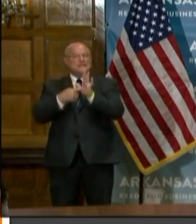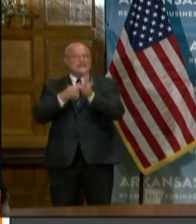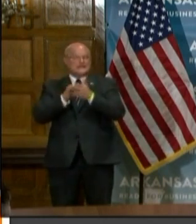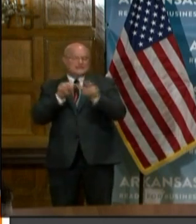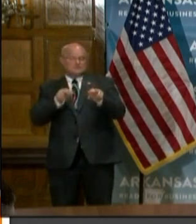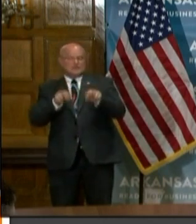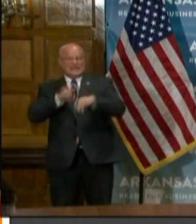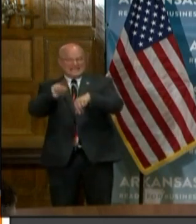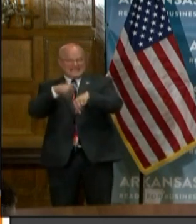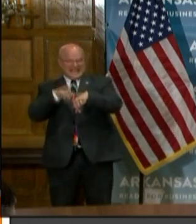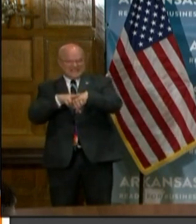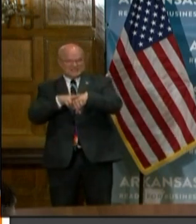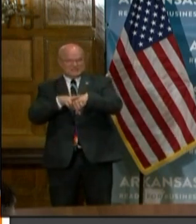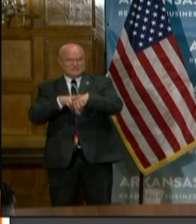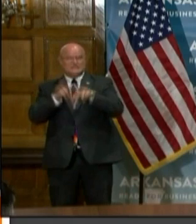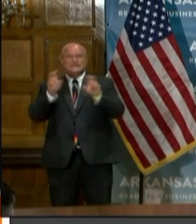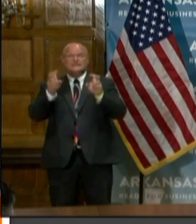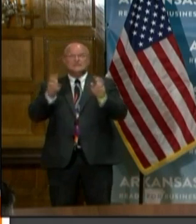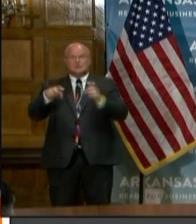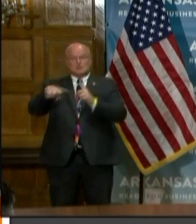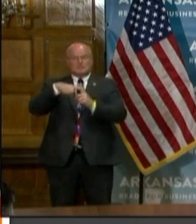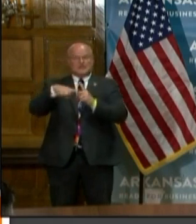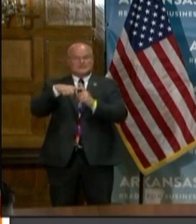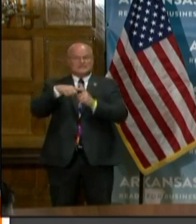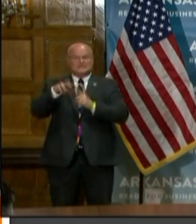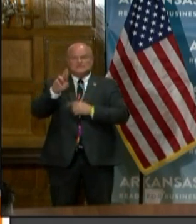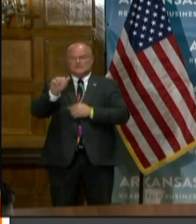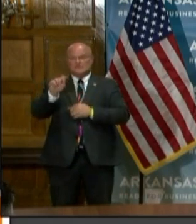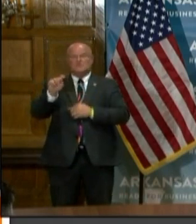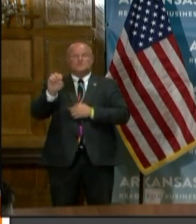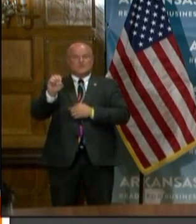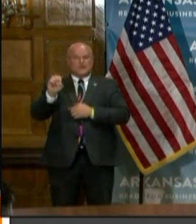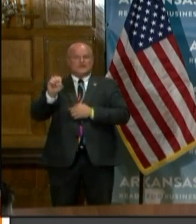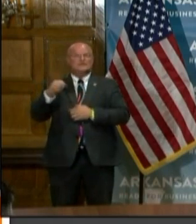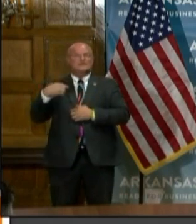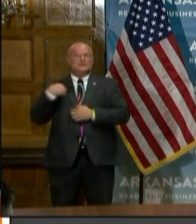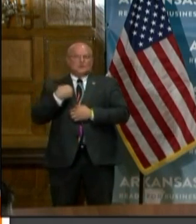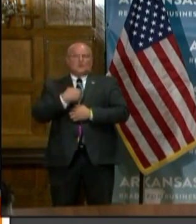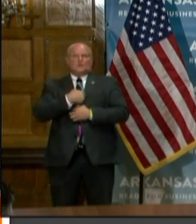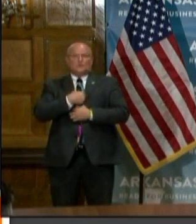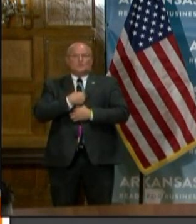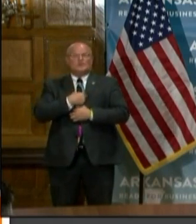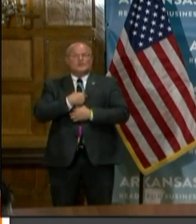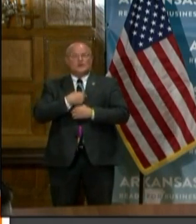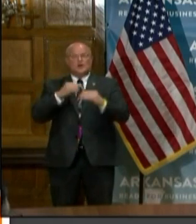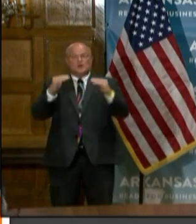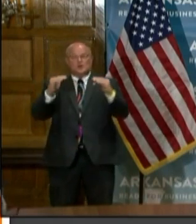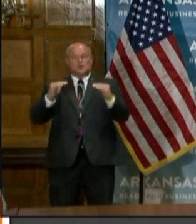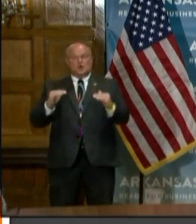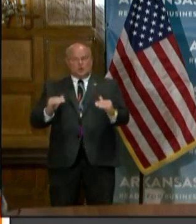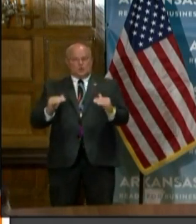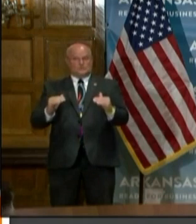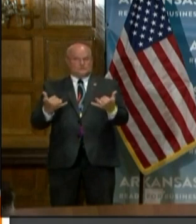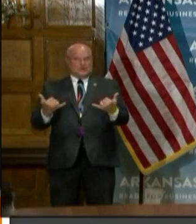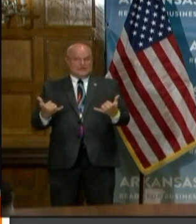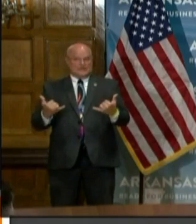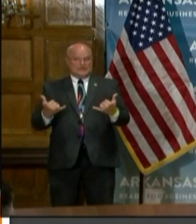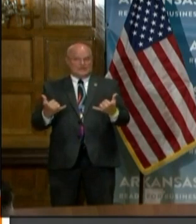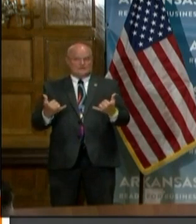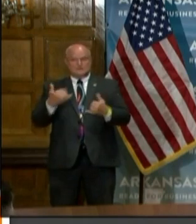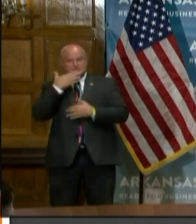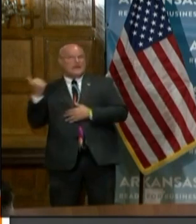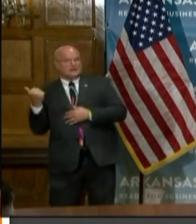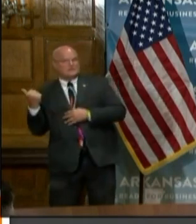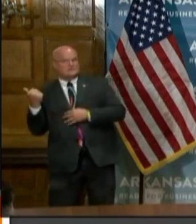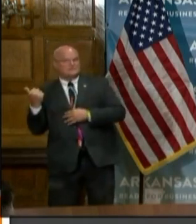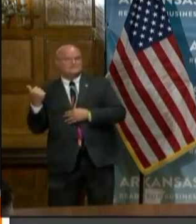they look at nationally in terms of positivity rate. We are lower, and in this case, lower is